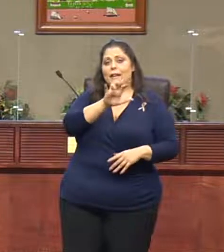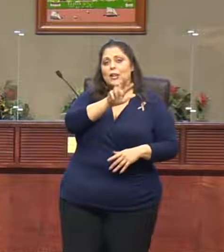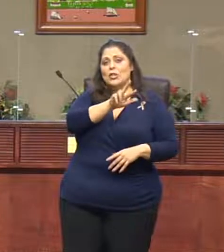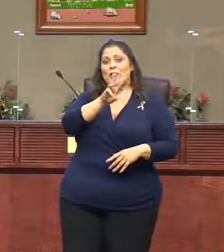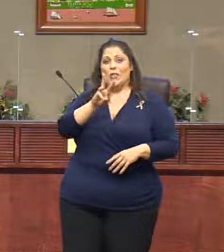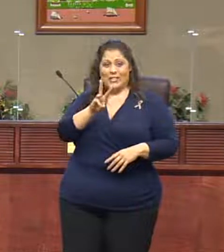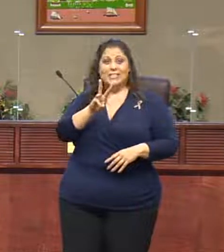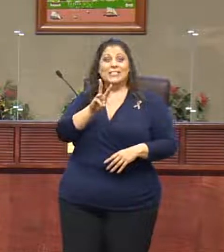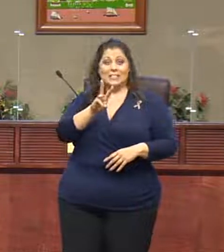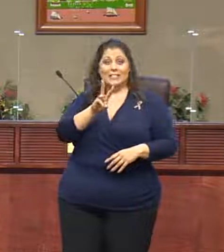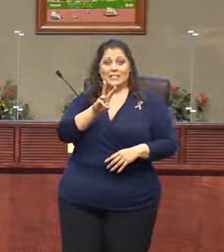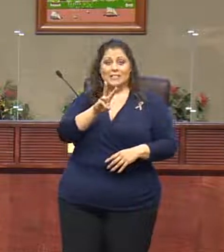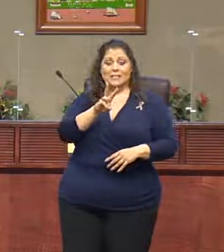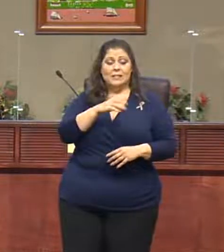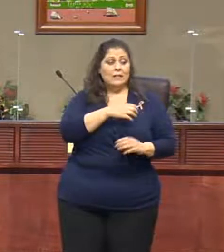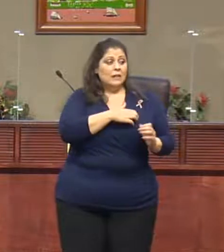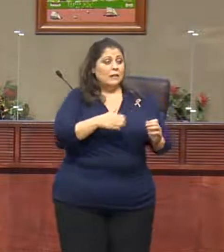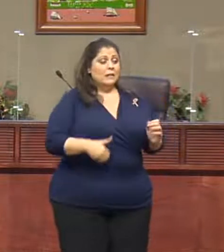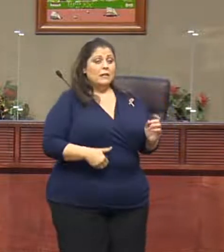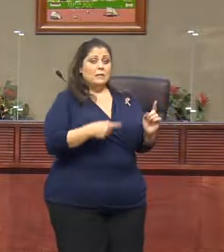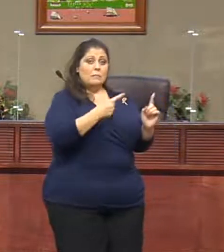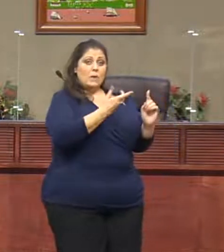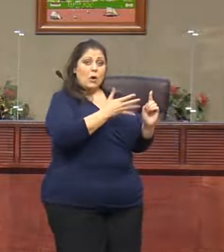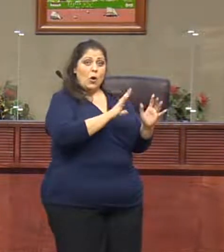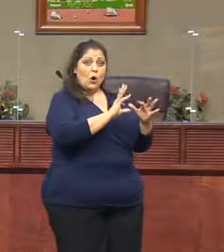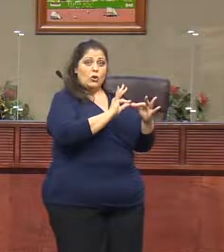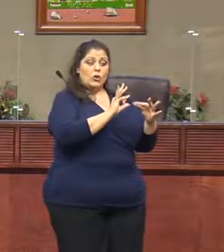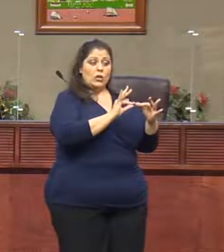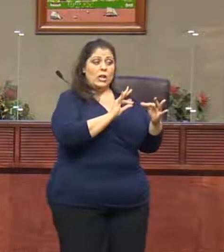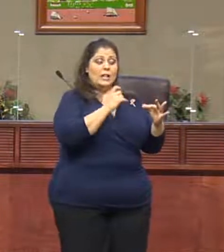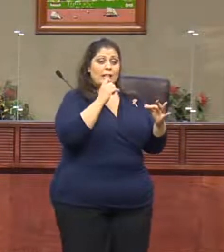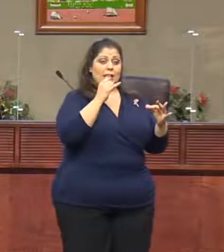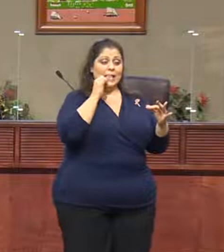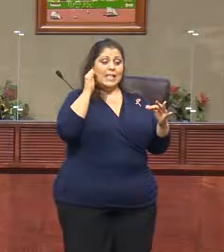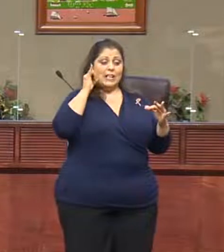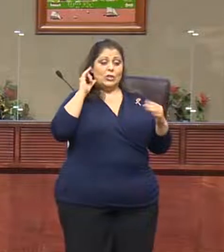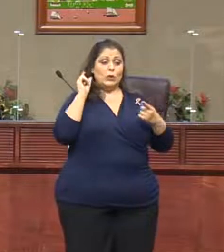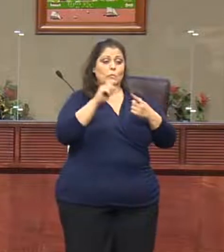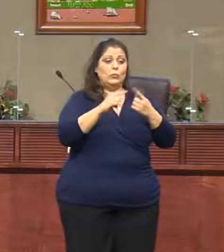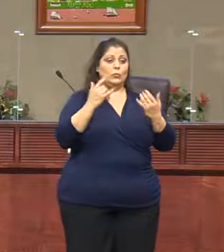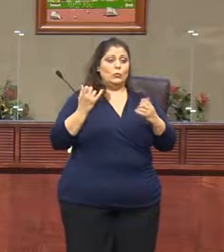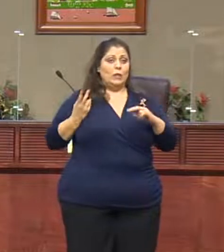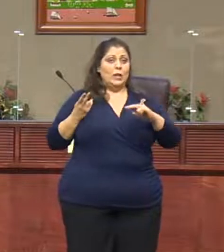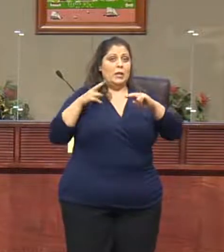1,300,836, and the mayor mentioned to you that the increase from yesterday was